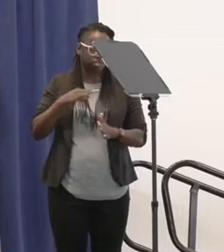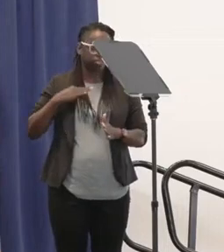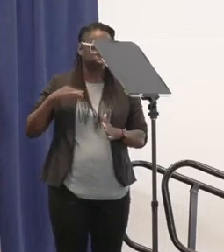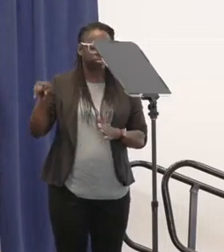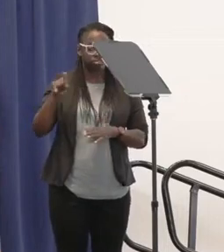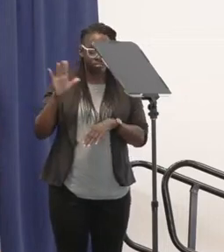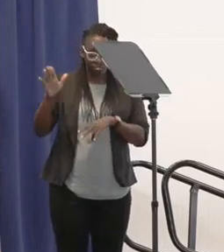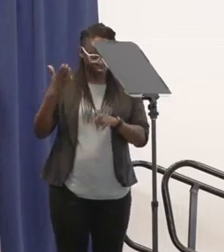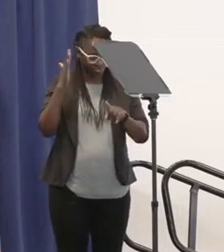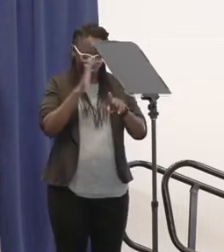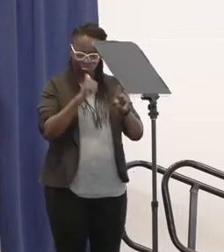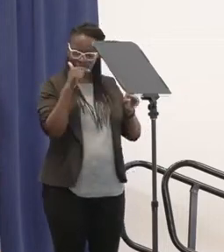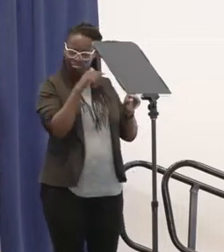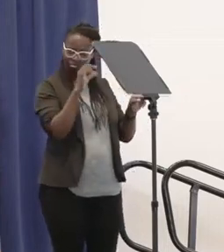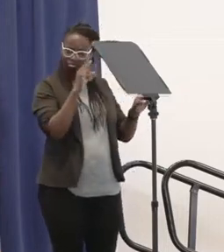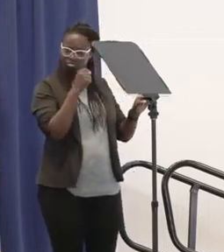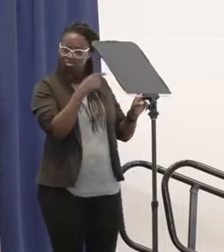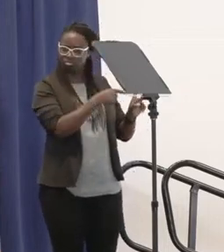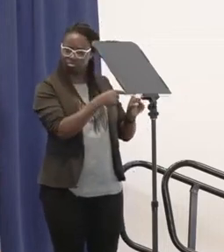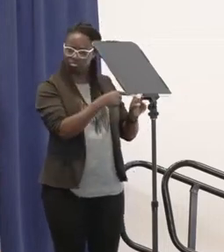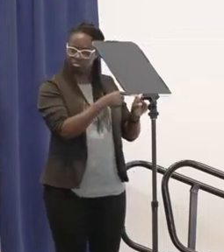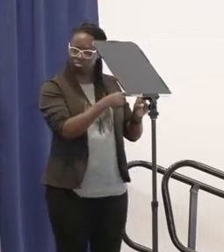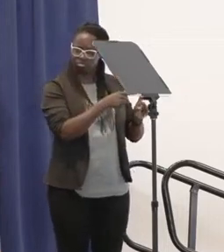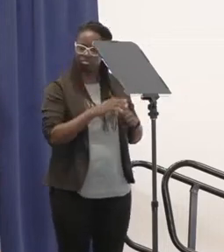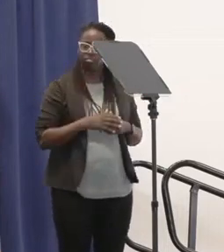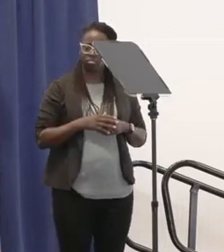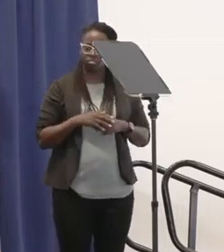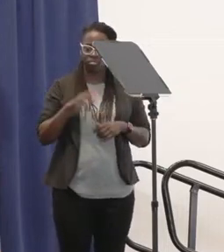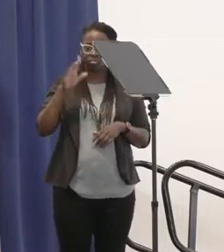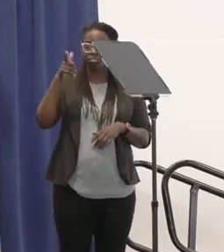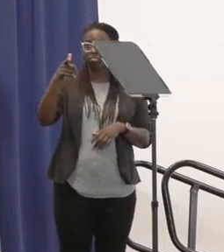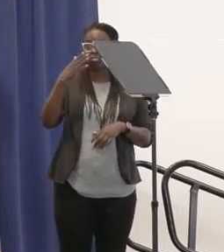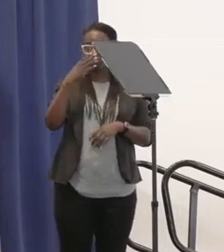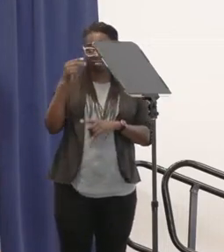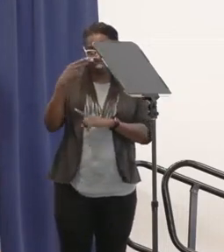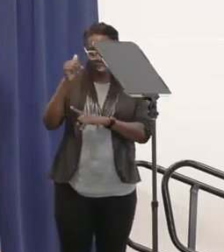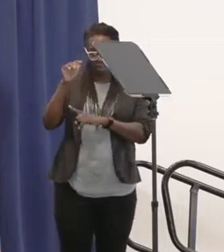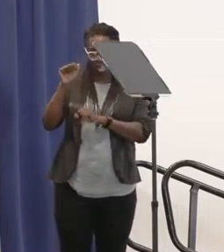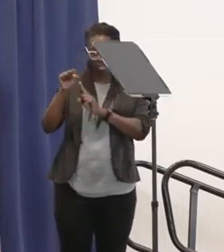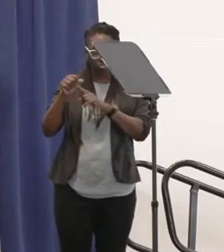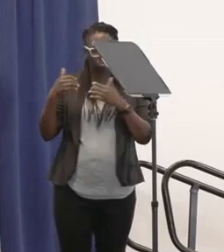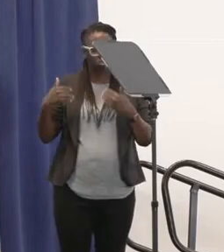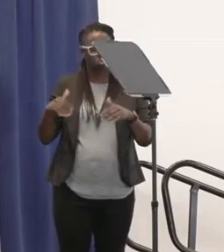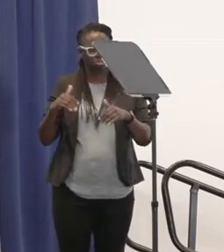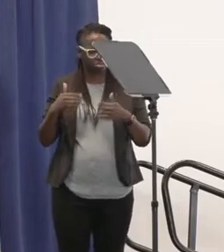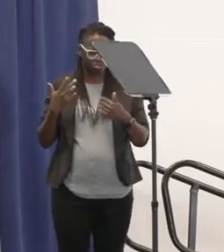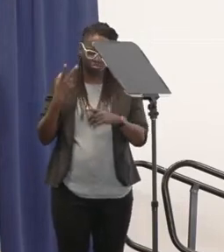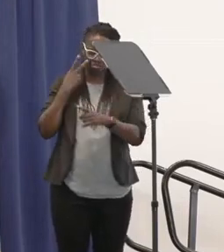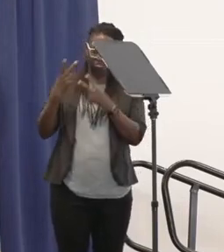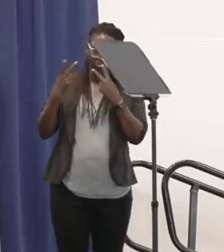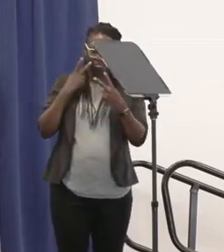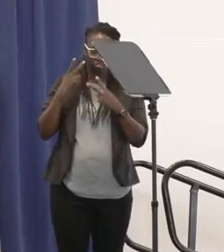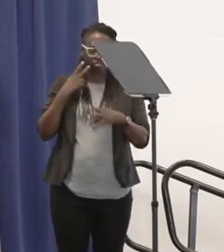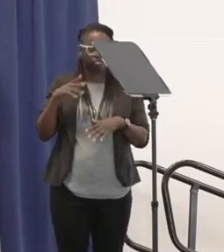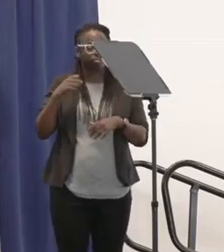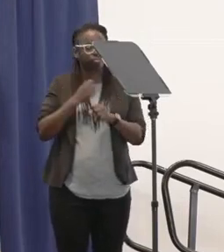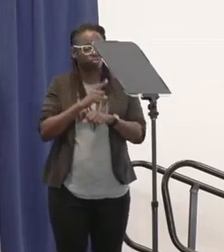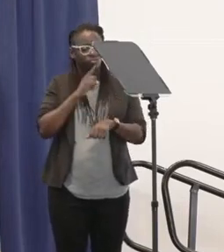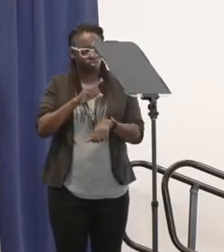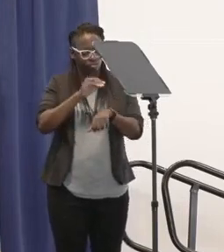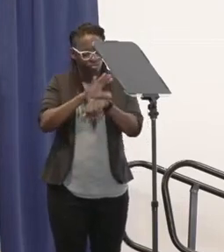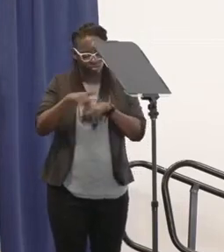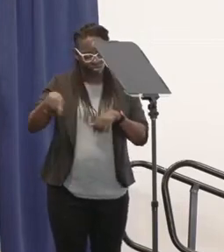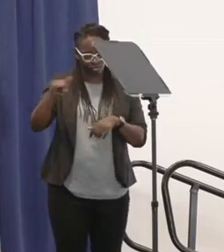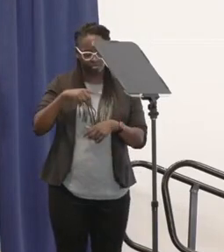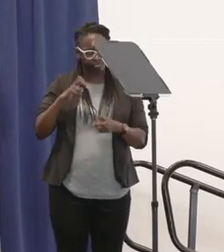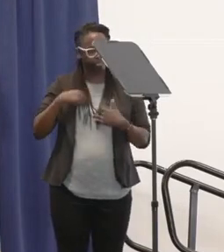terrorist attacks by Hamas, while also, of course, making sure that we're extending empathy and compassion to both Israelis and Palestinians